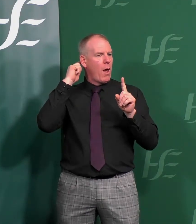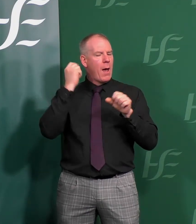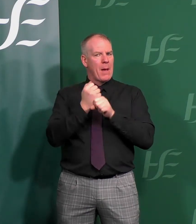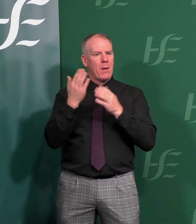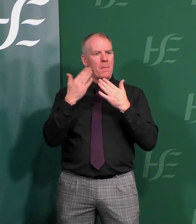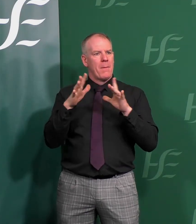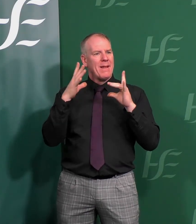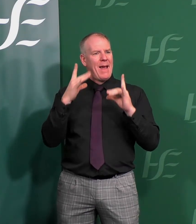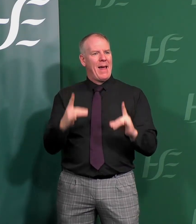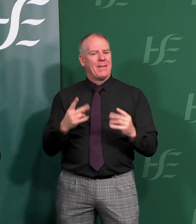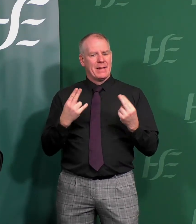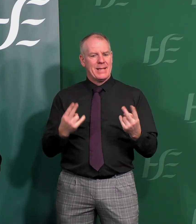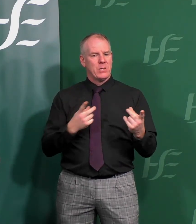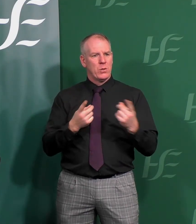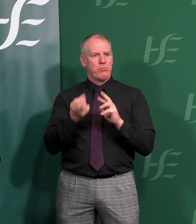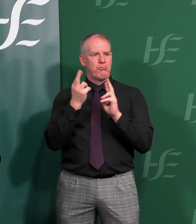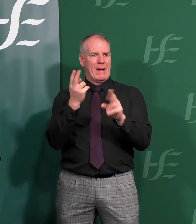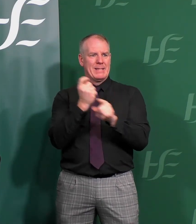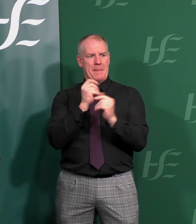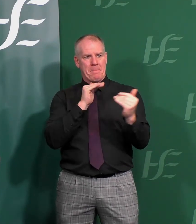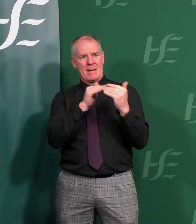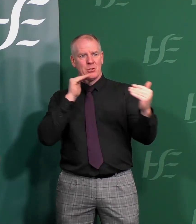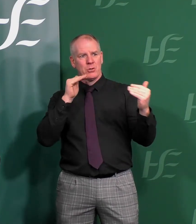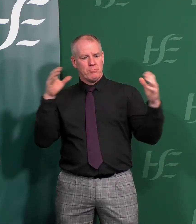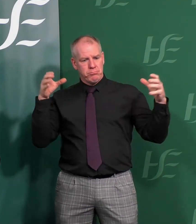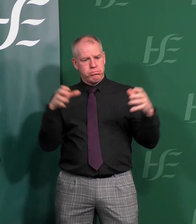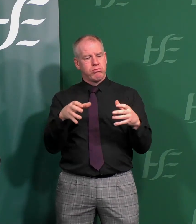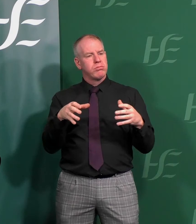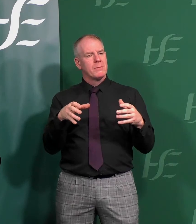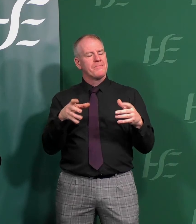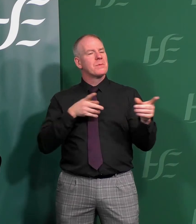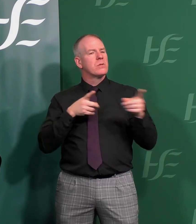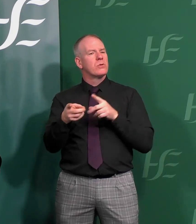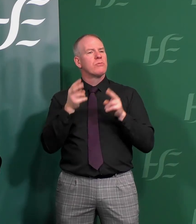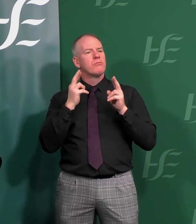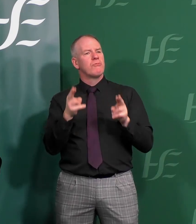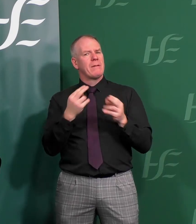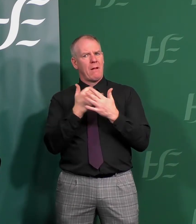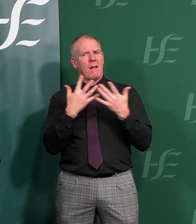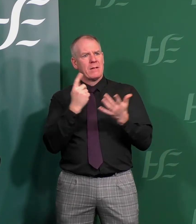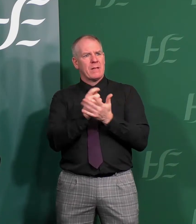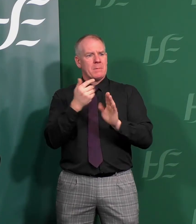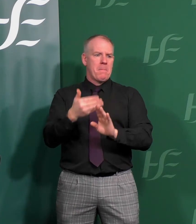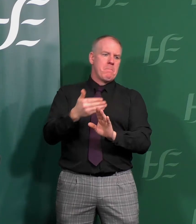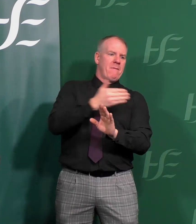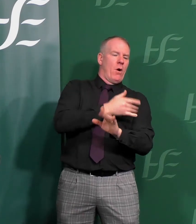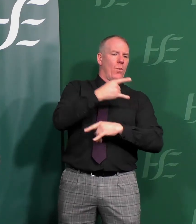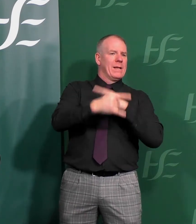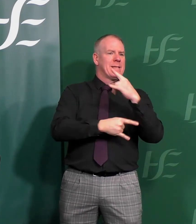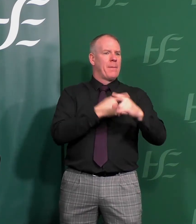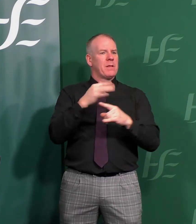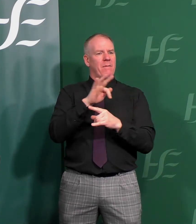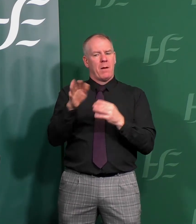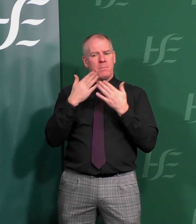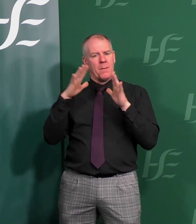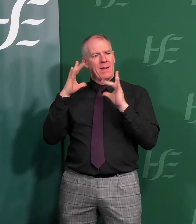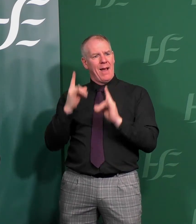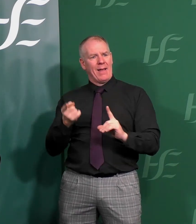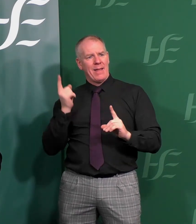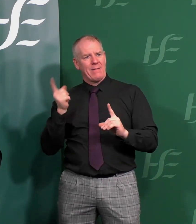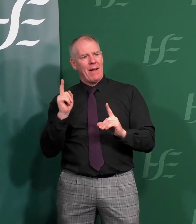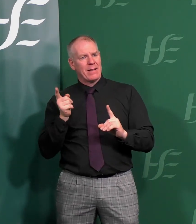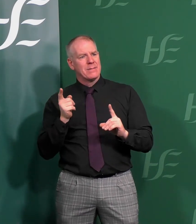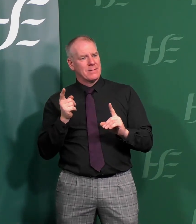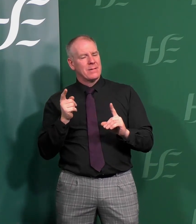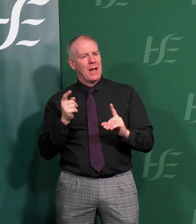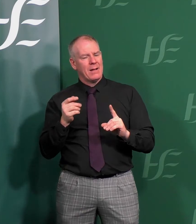responses needed at the right times, and they've reacted many times ahead of the public health advice, and I do also